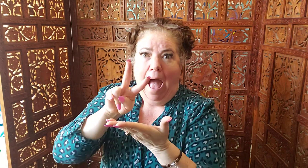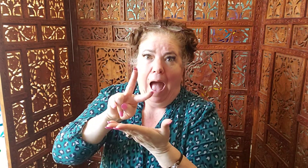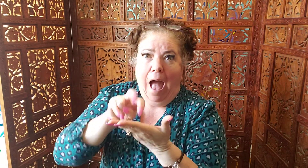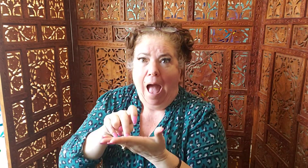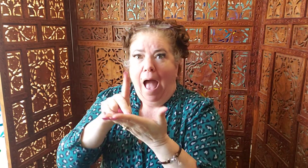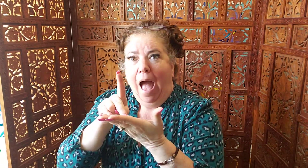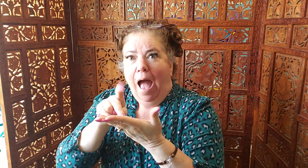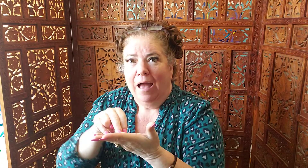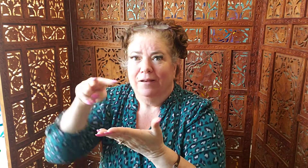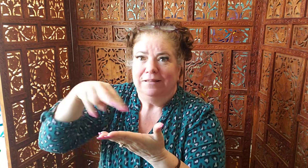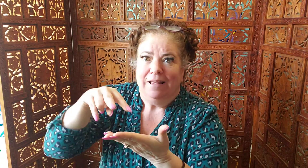linen.